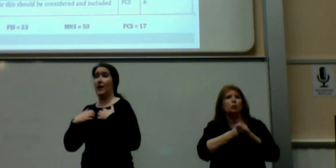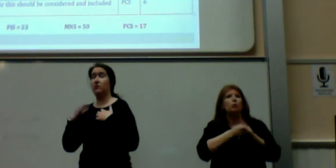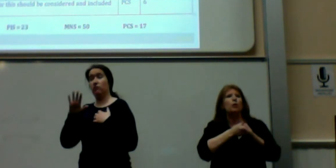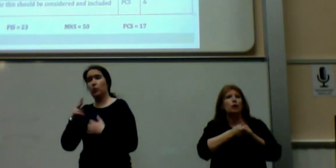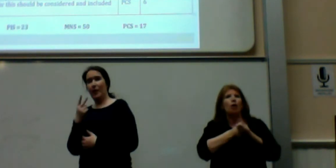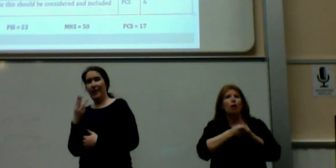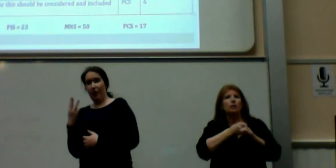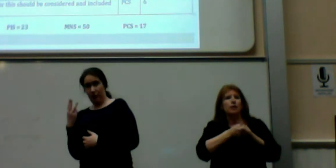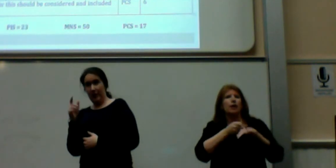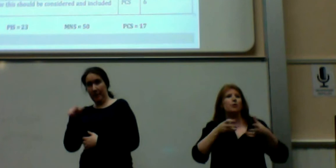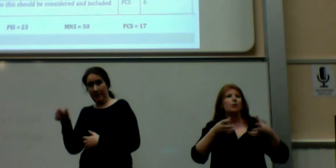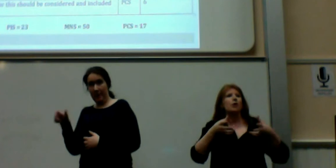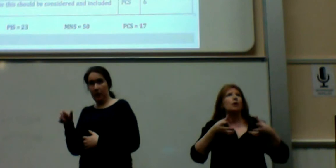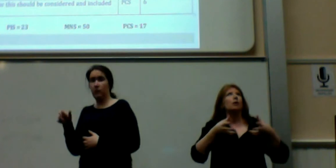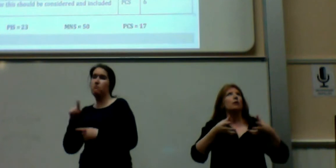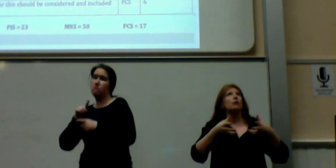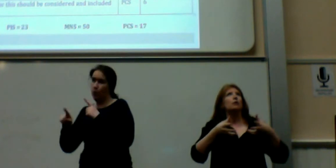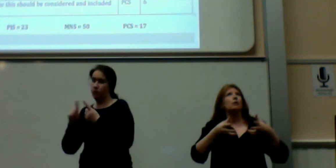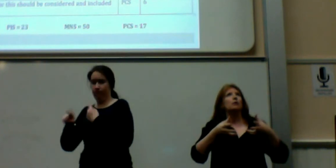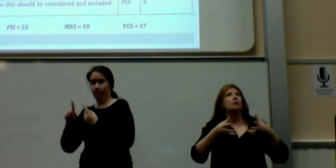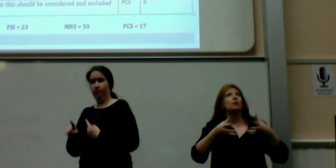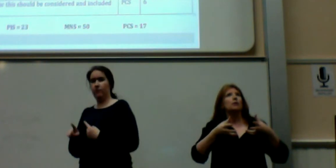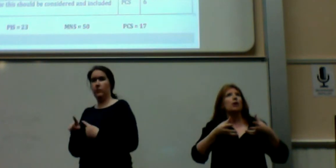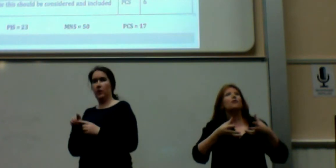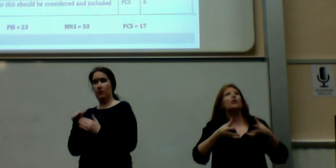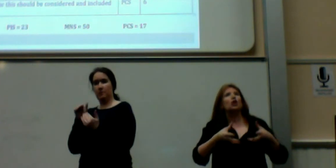people who altogether